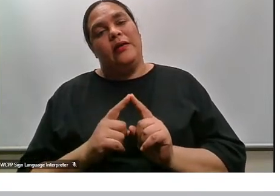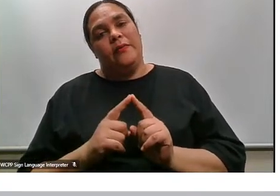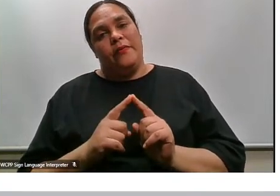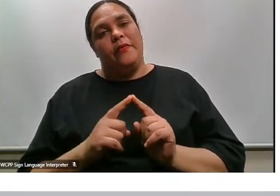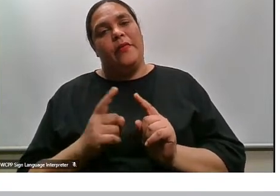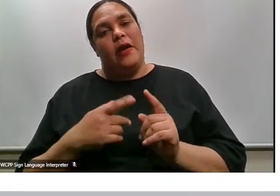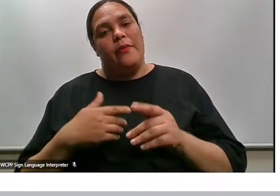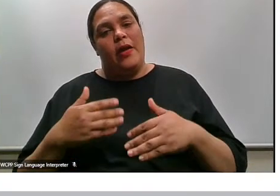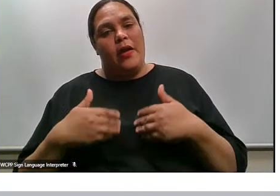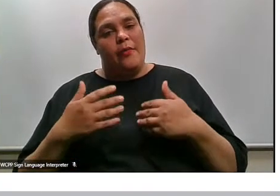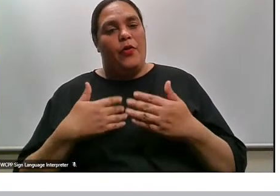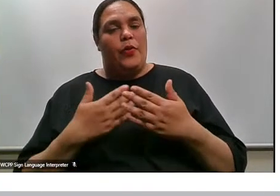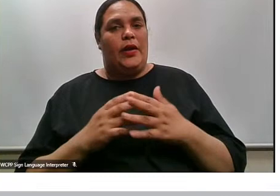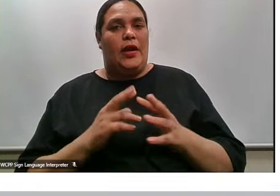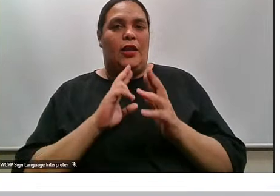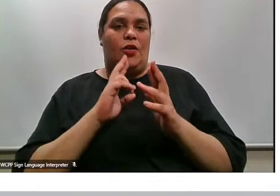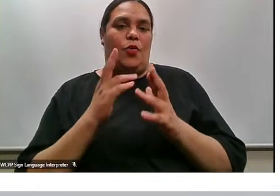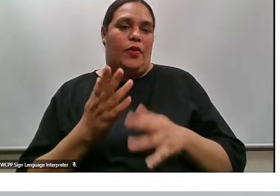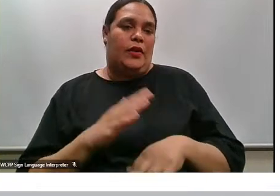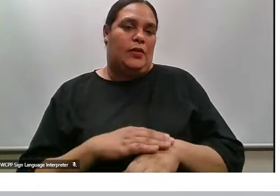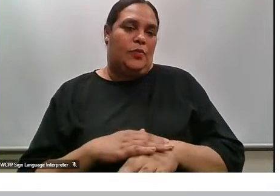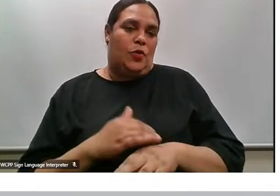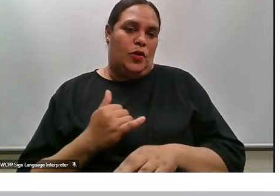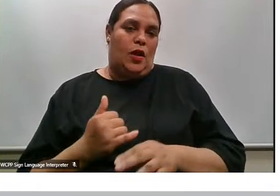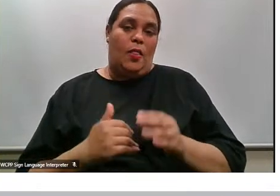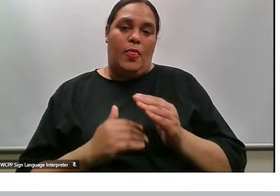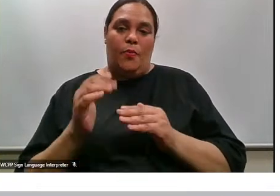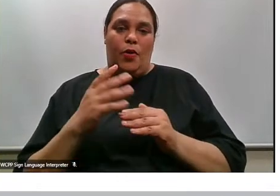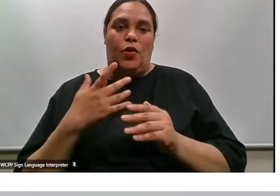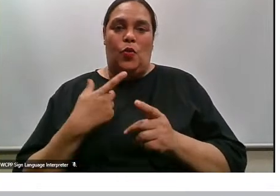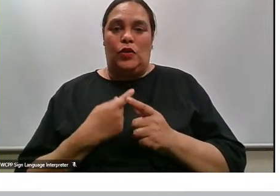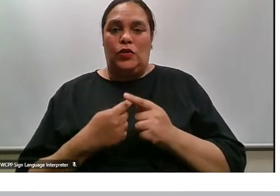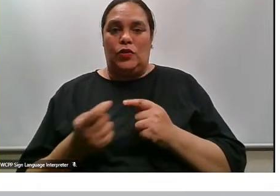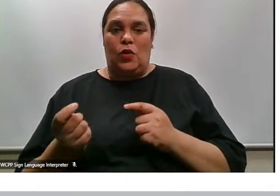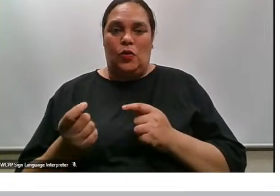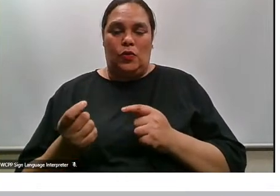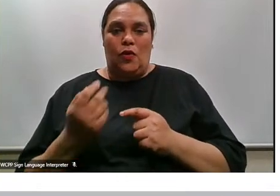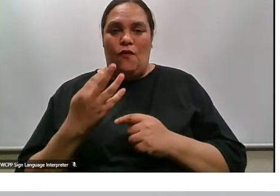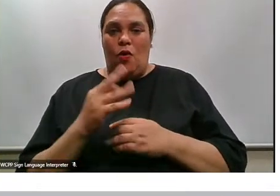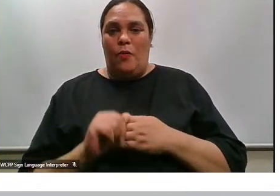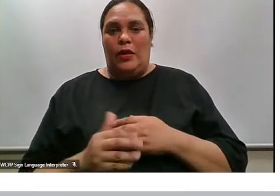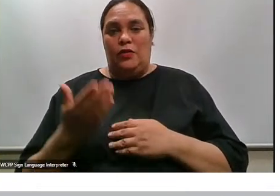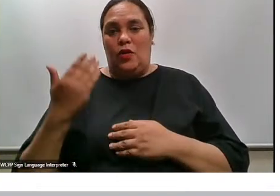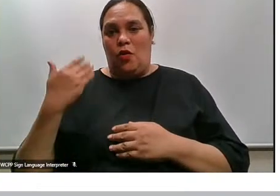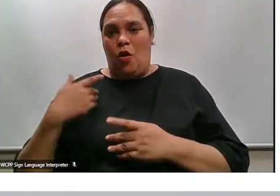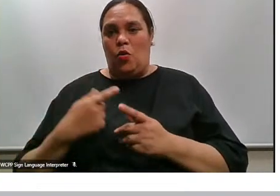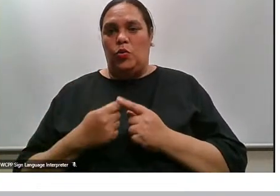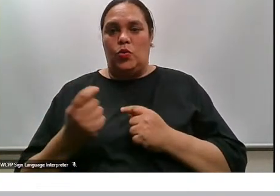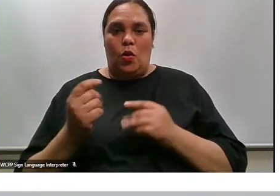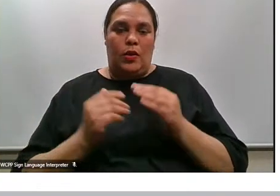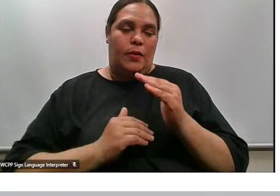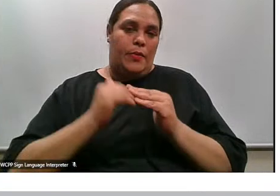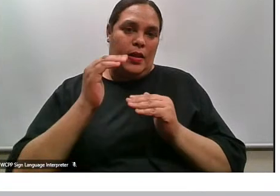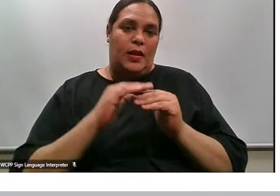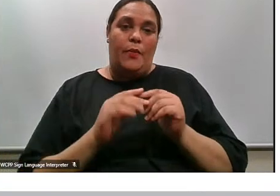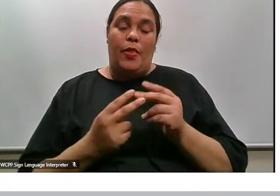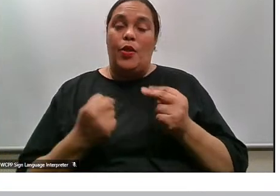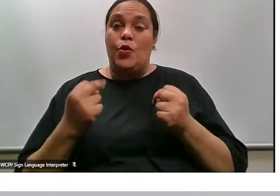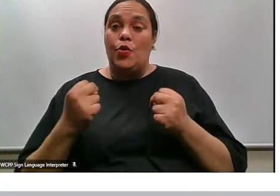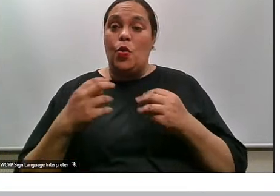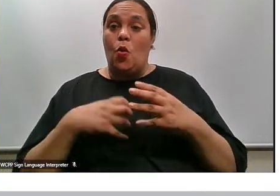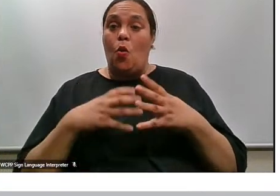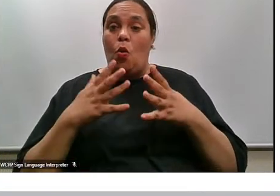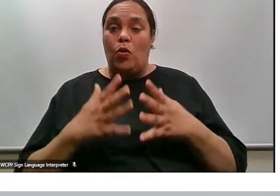Gladly, we can report at this point that the building was sold about 4 months ago, and the new